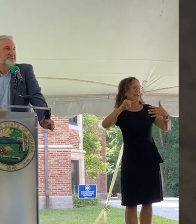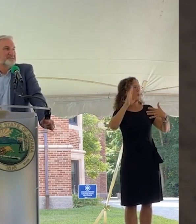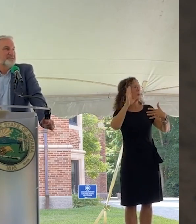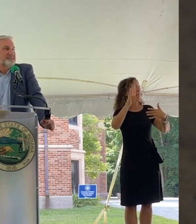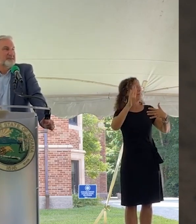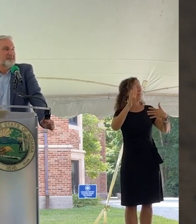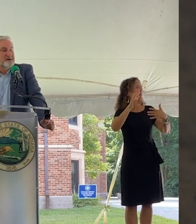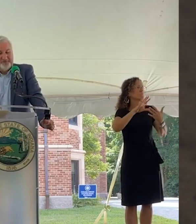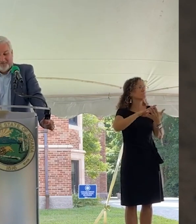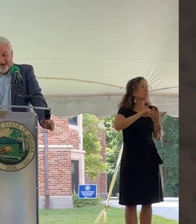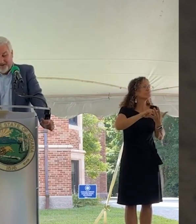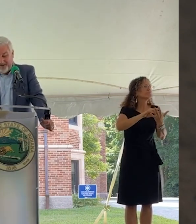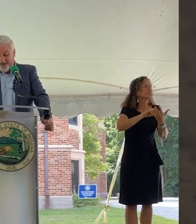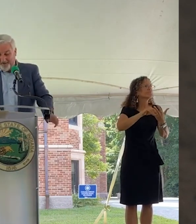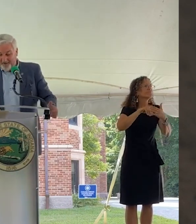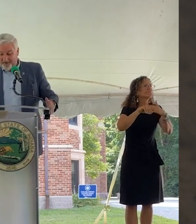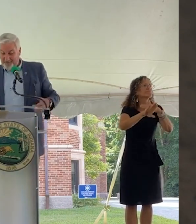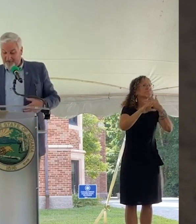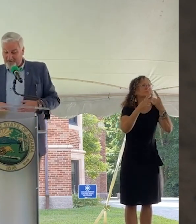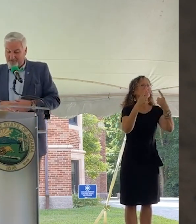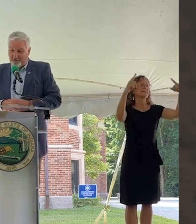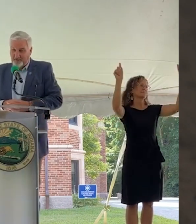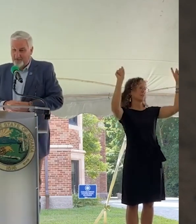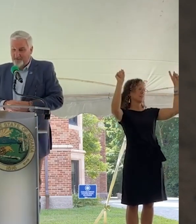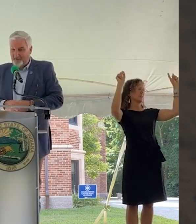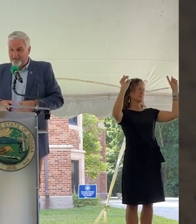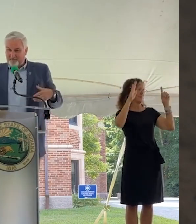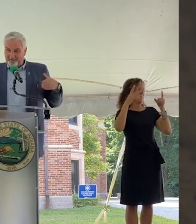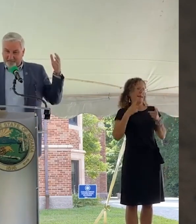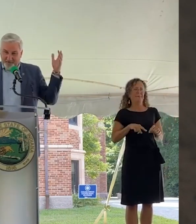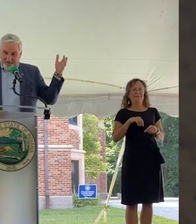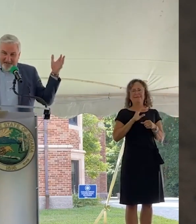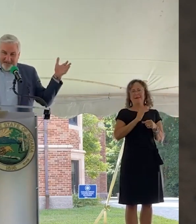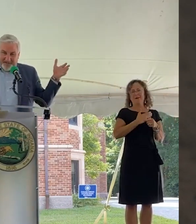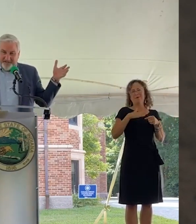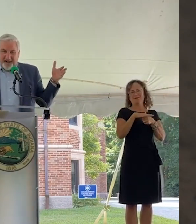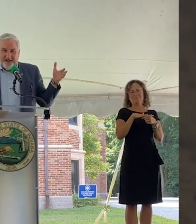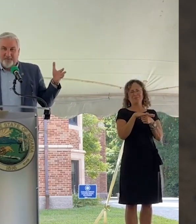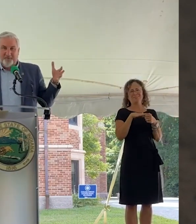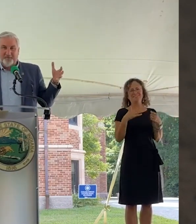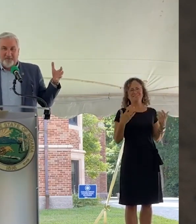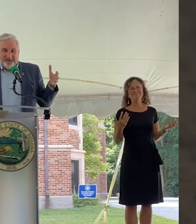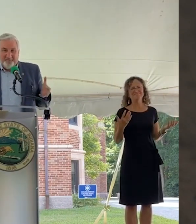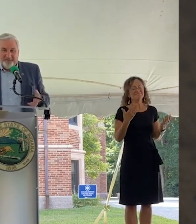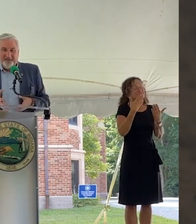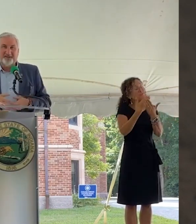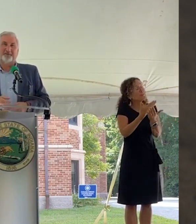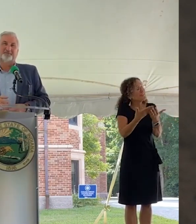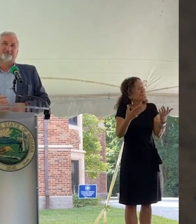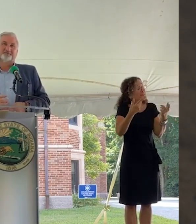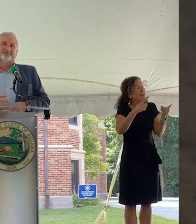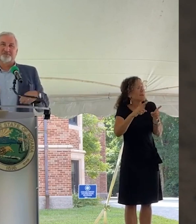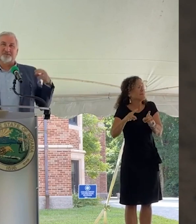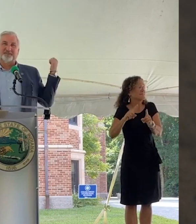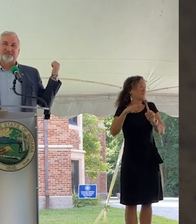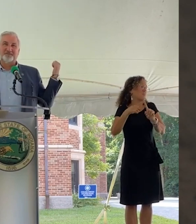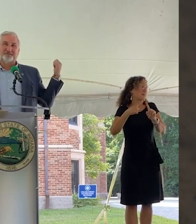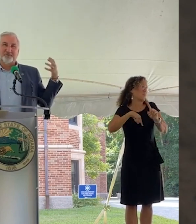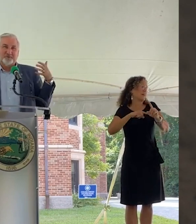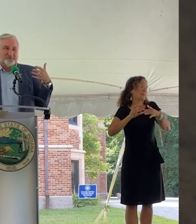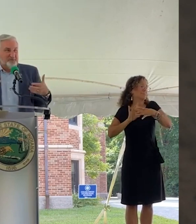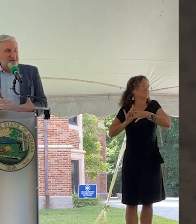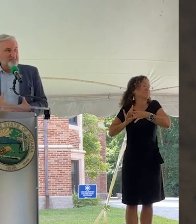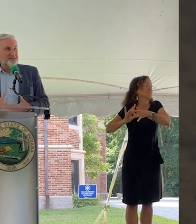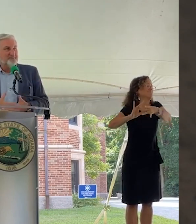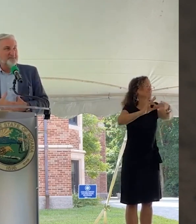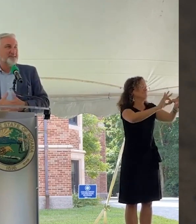punched. Get it punched right here in our neighborhood. So good things tend to happen when we come together, just like these